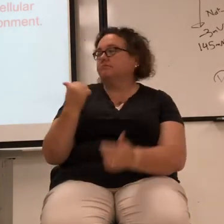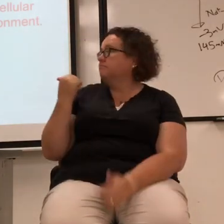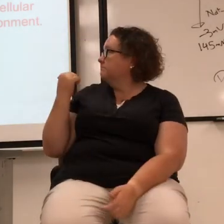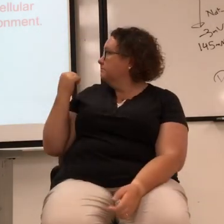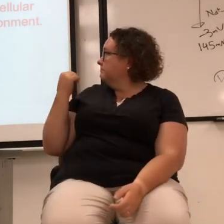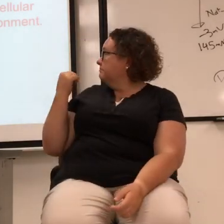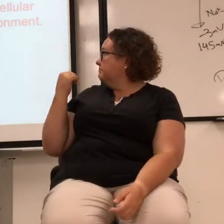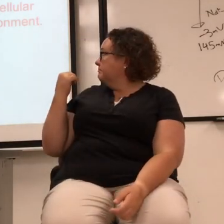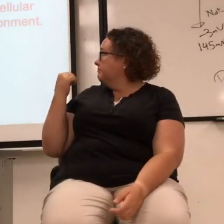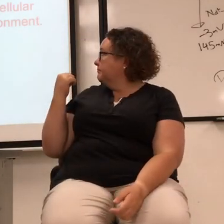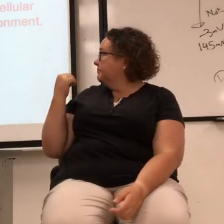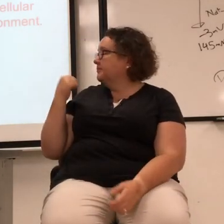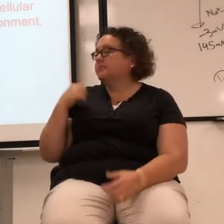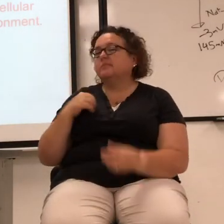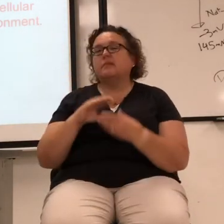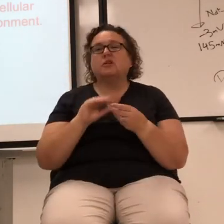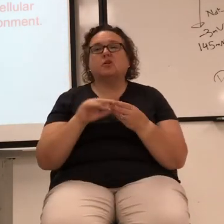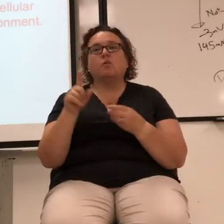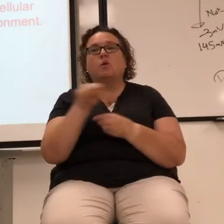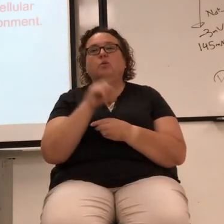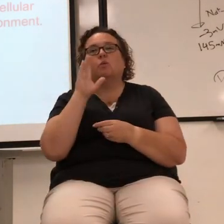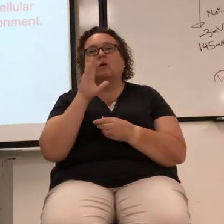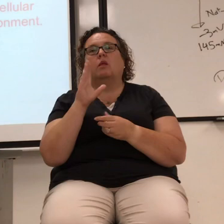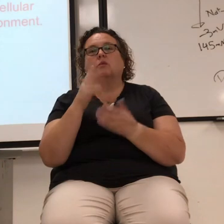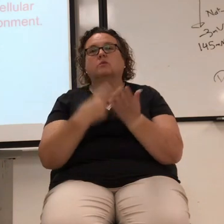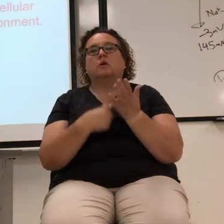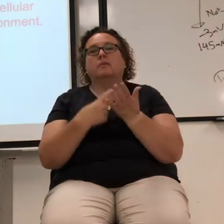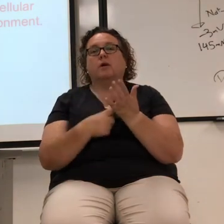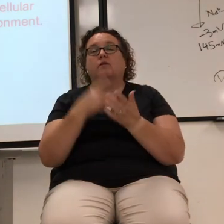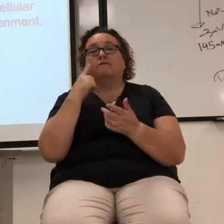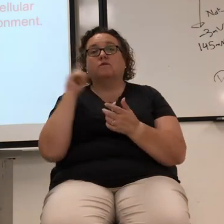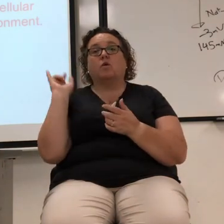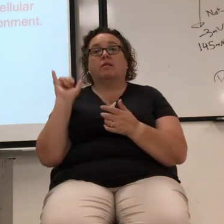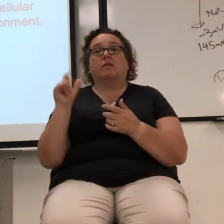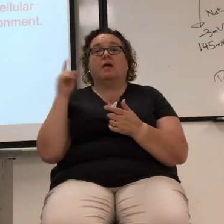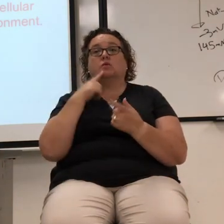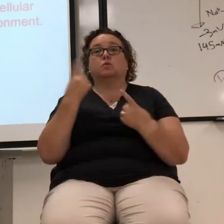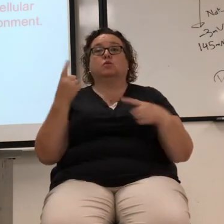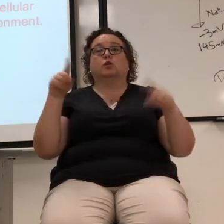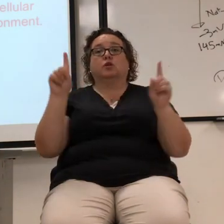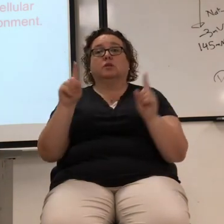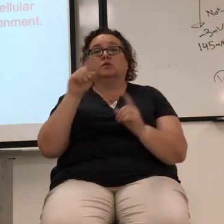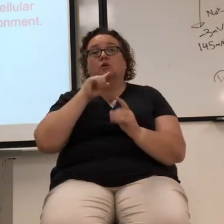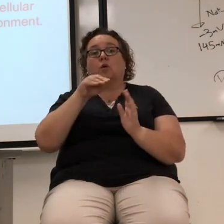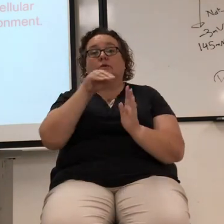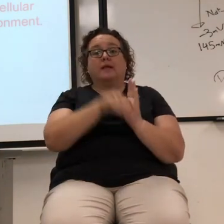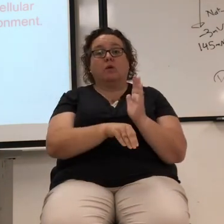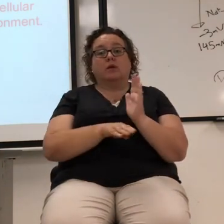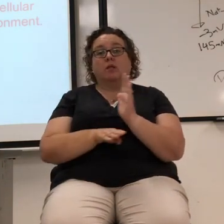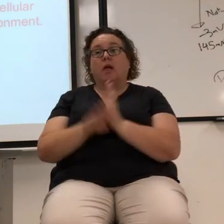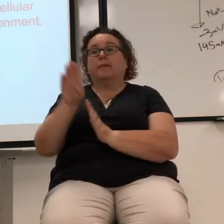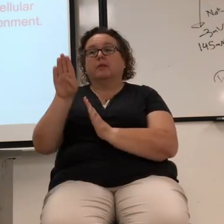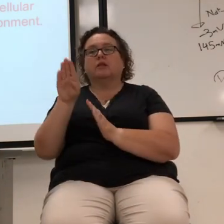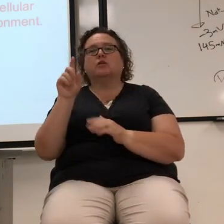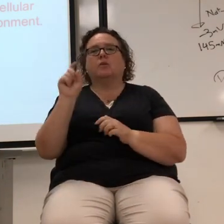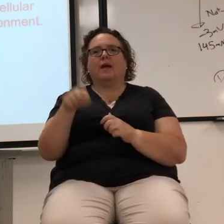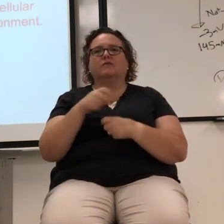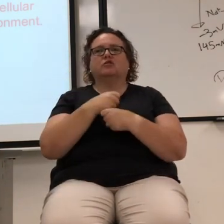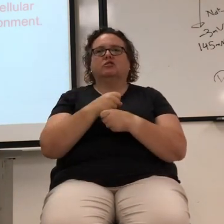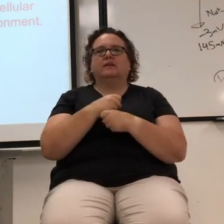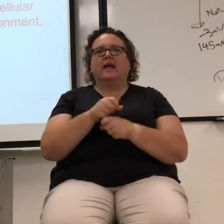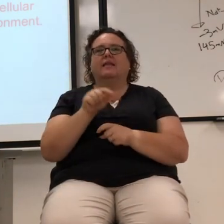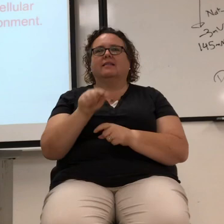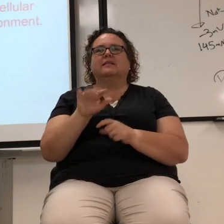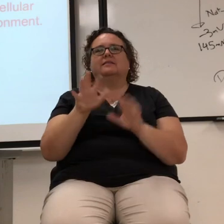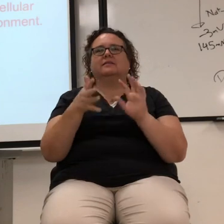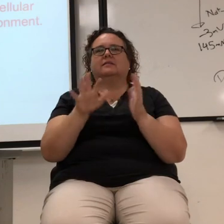say basically what you're going to talk about here. For this to work, to go downhill, uphill, you have to create this kind